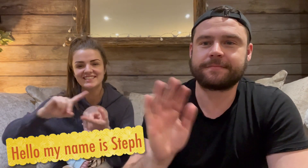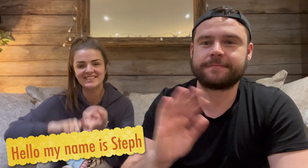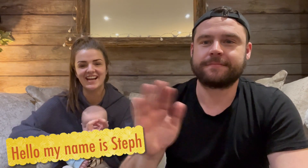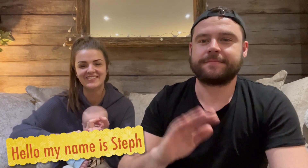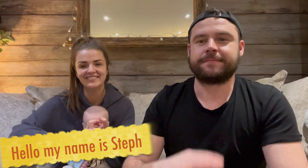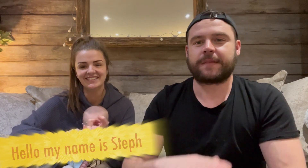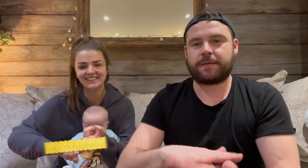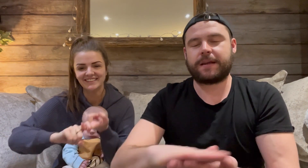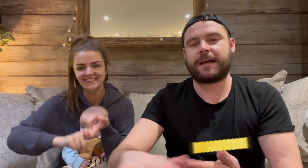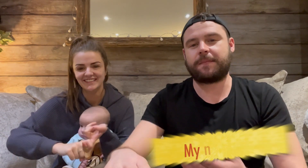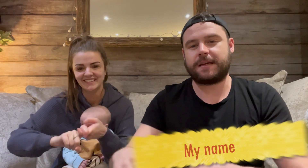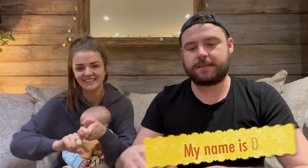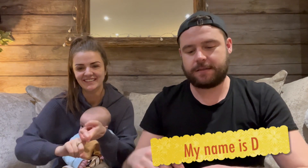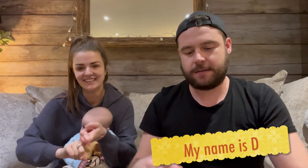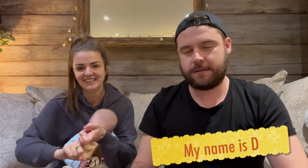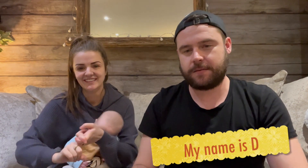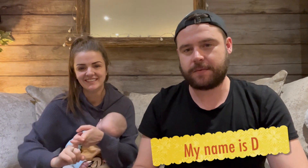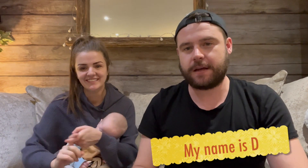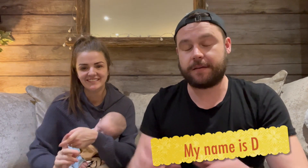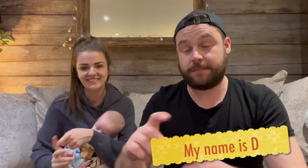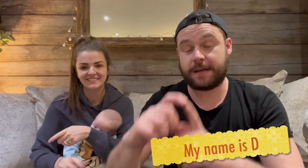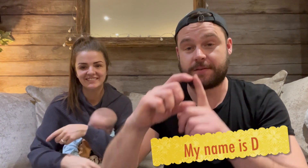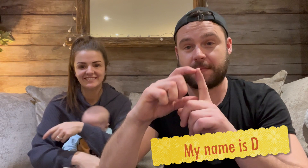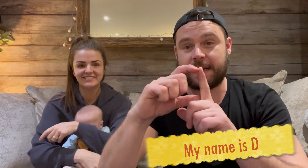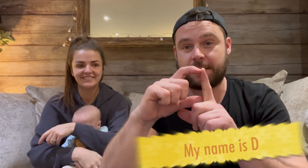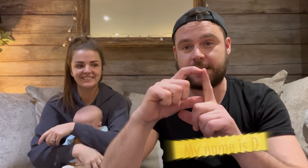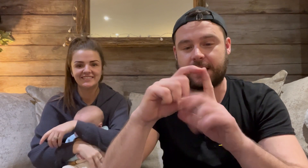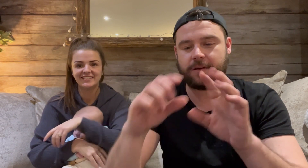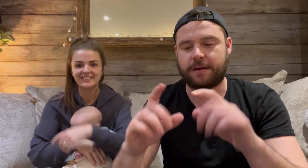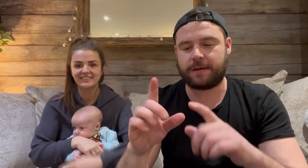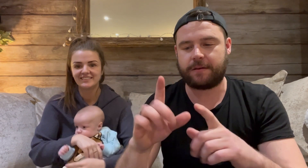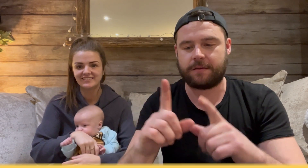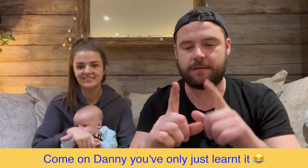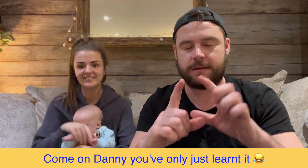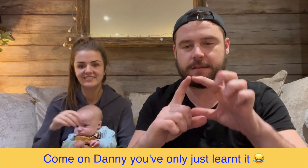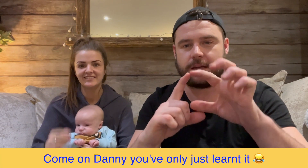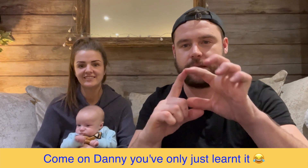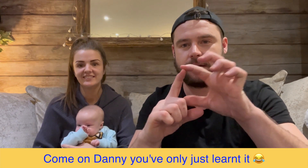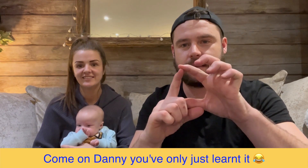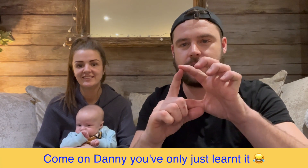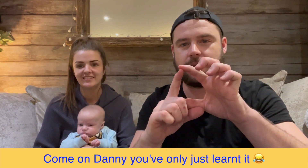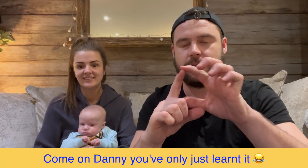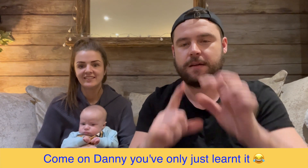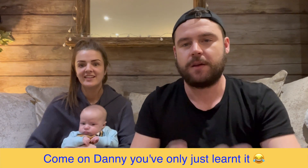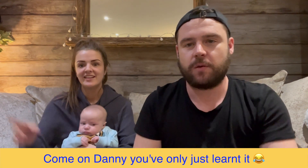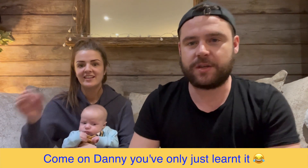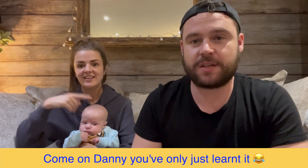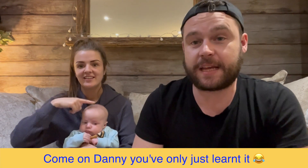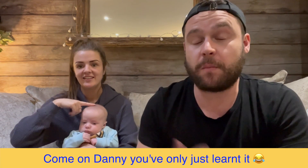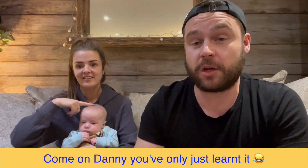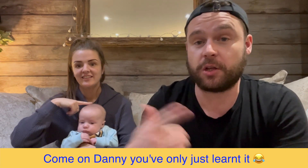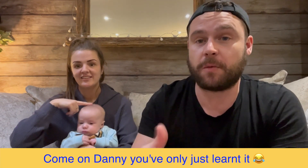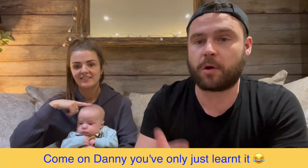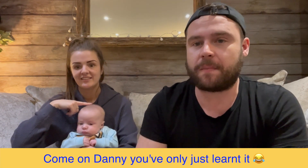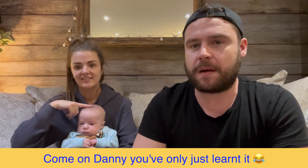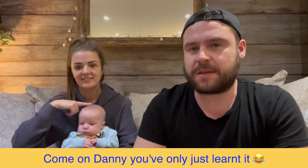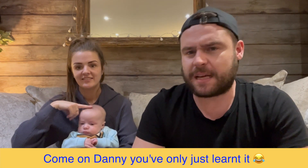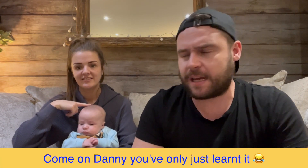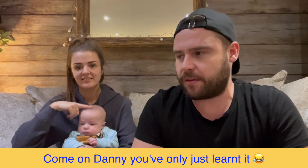Steph. My name is so my name is D, or that way around, is D, Danny, which again we're going to learn more about, because I kind of thought, well,